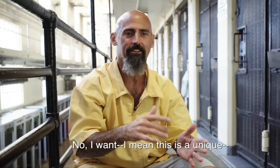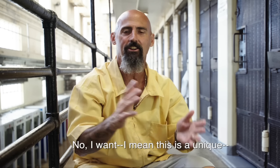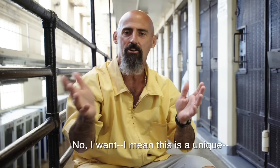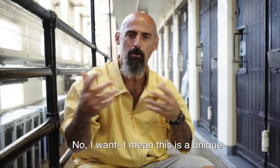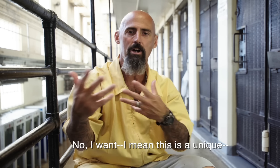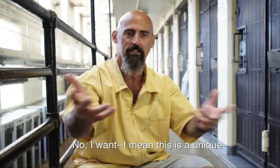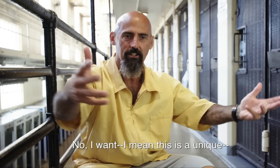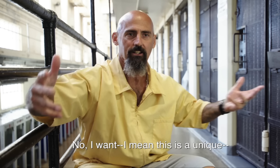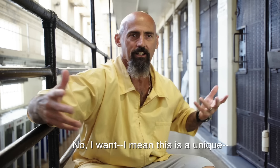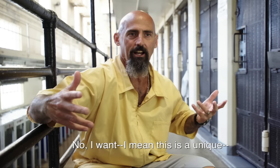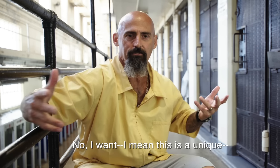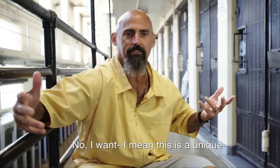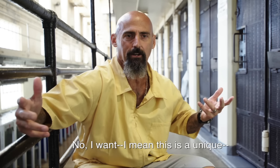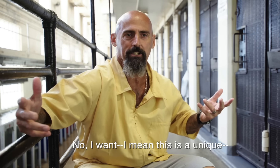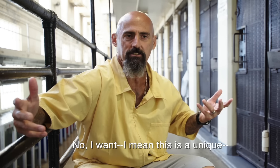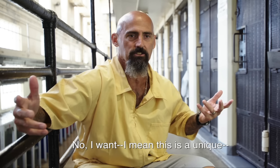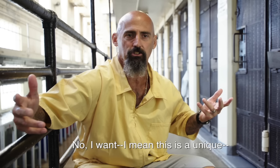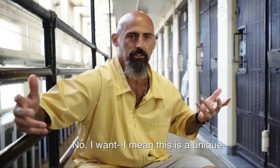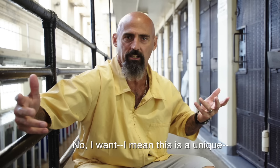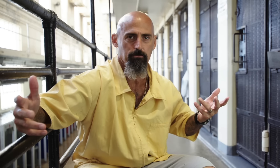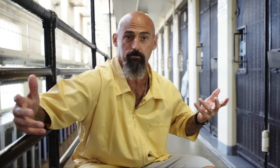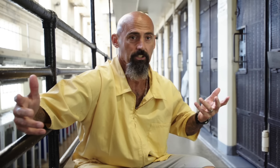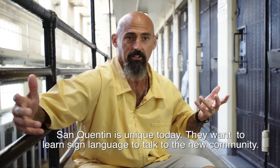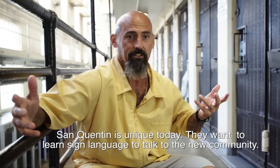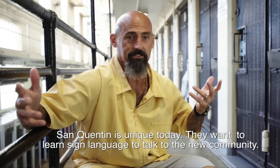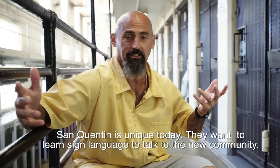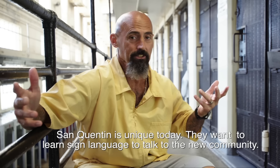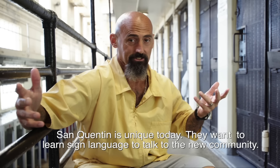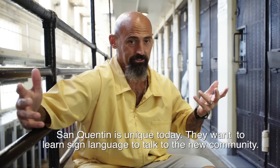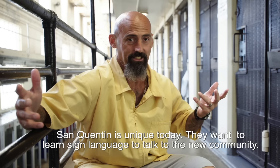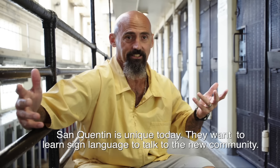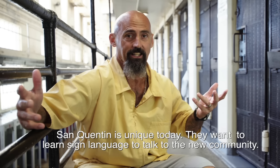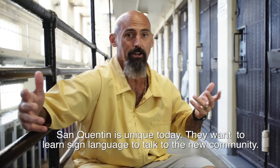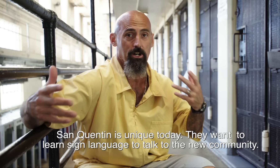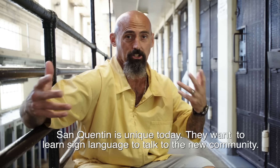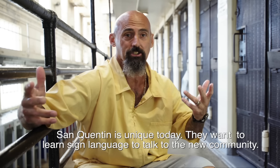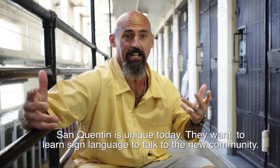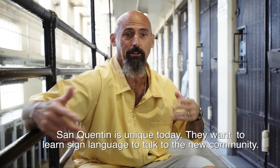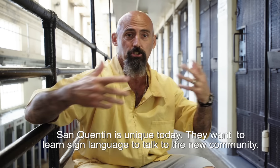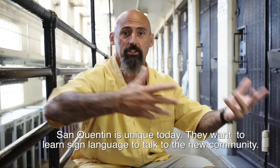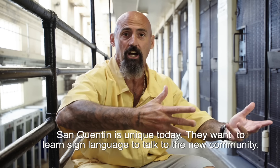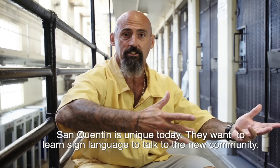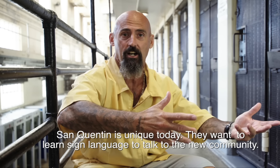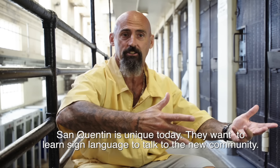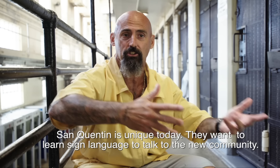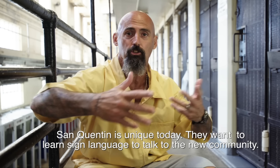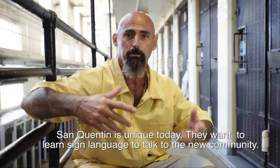No, I mean, this is a unique, San Quentin's unique today. They want to learn sign language to talk to the new